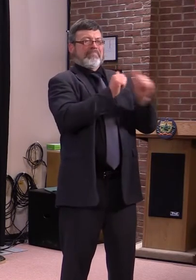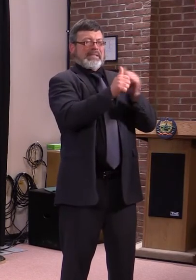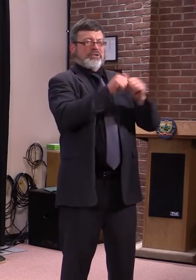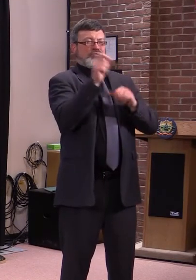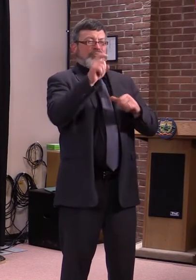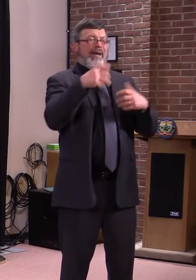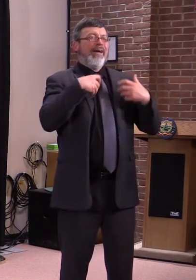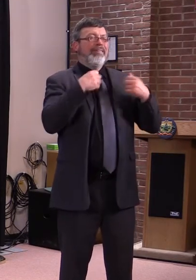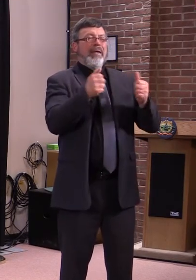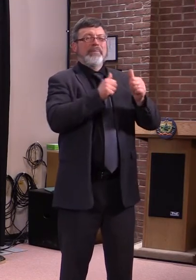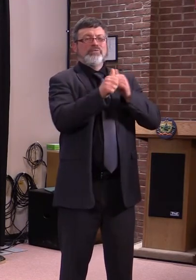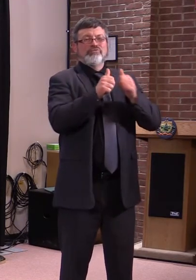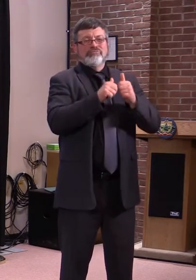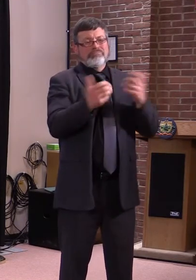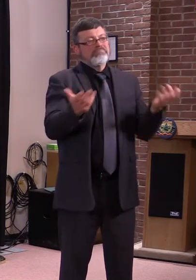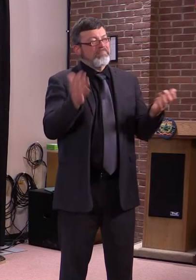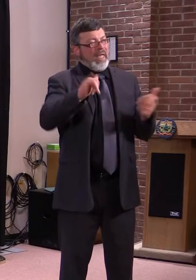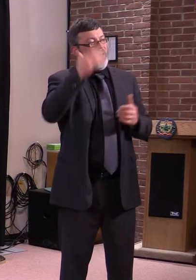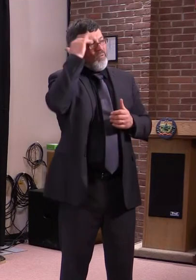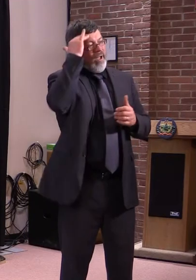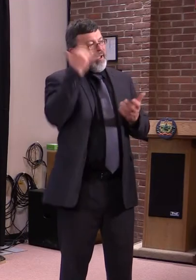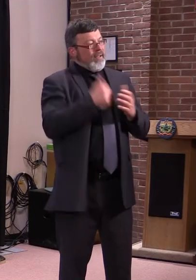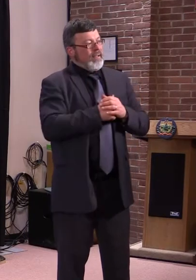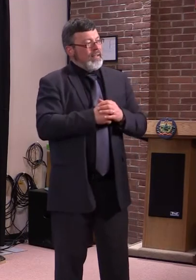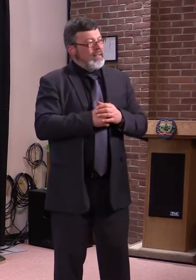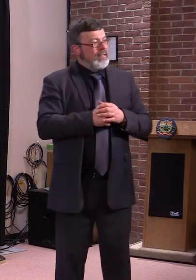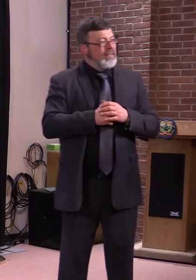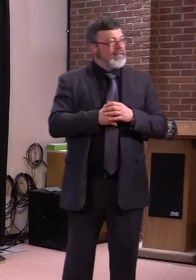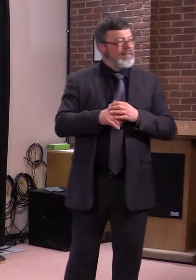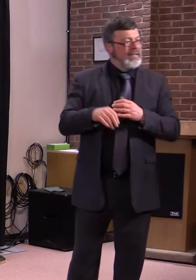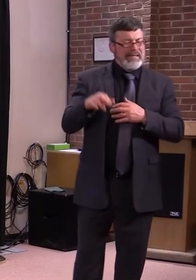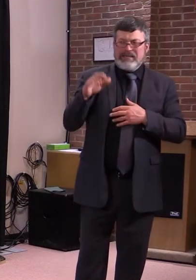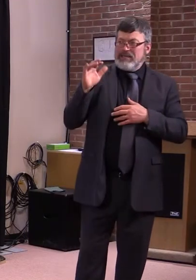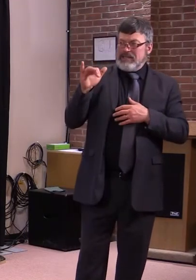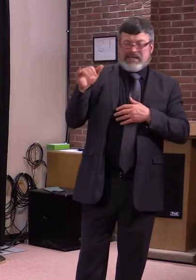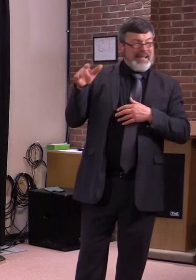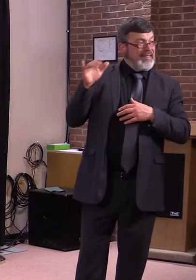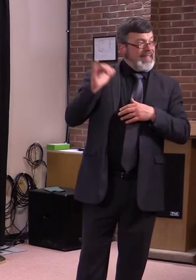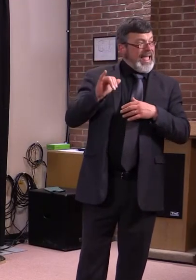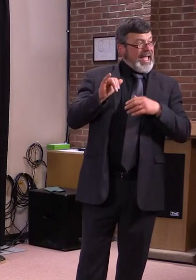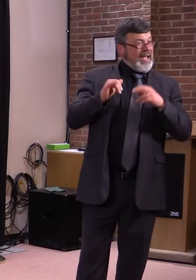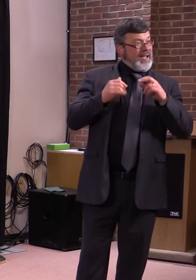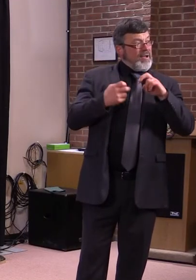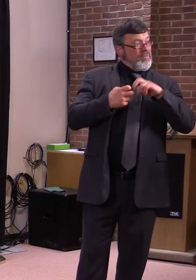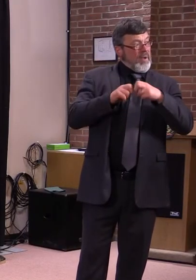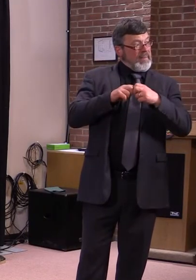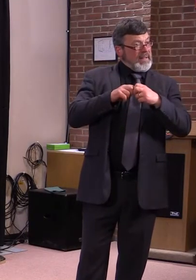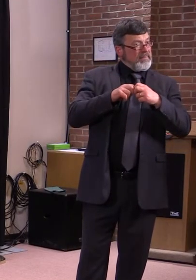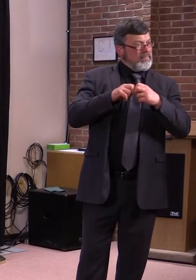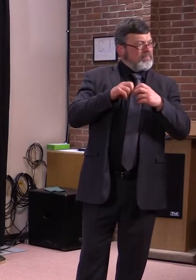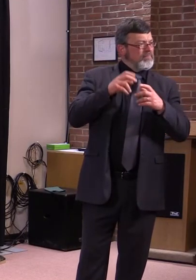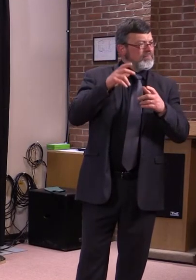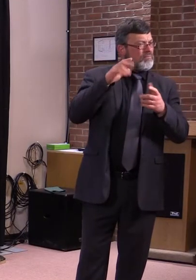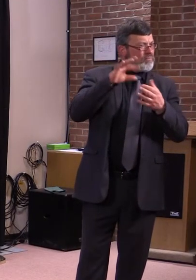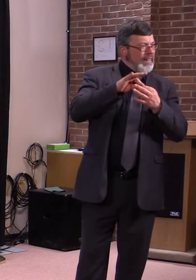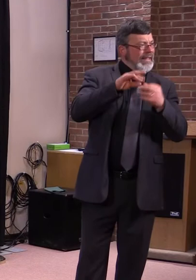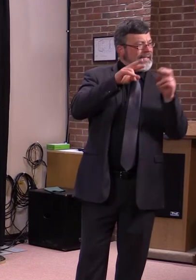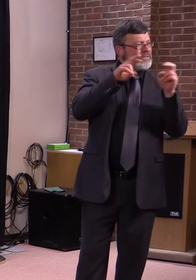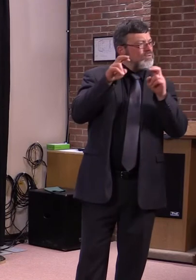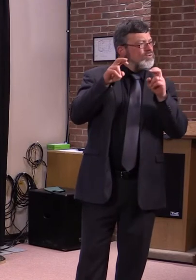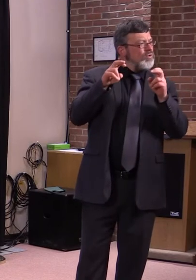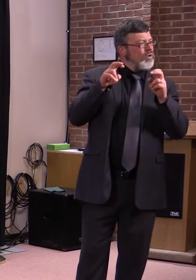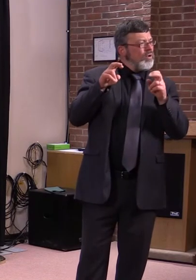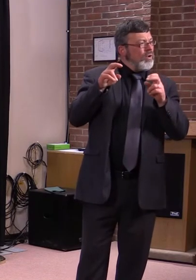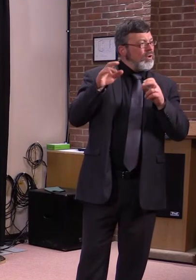Is there any particular issue or aspect of the differing philosophies here that you would point to as being decisive for you